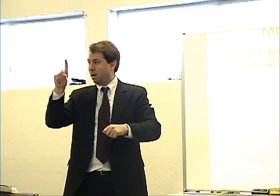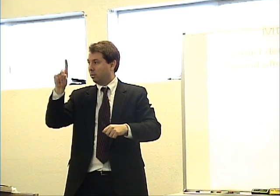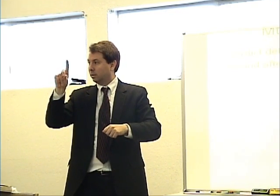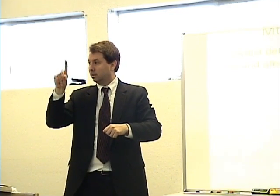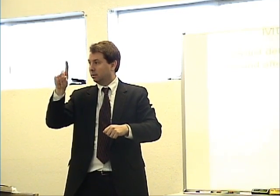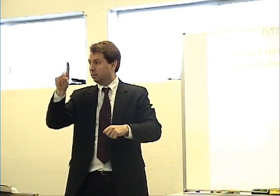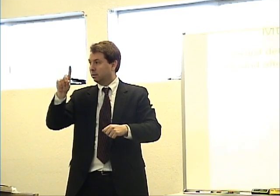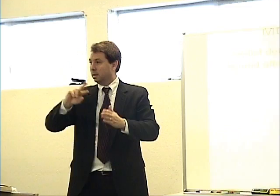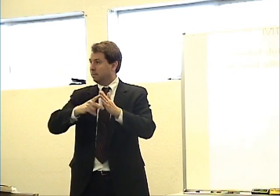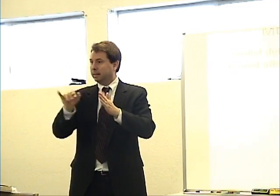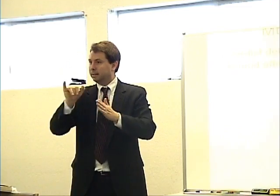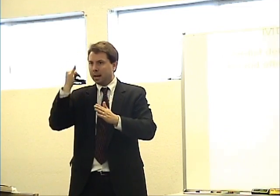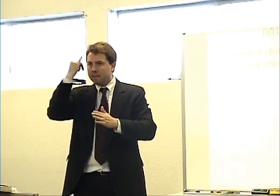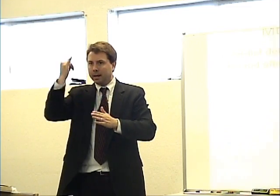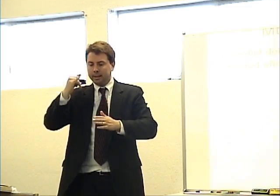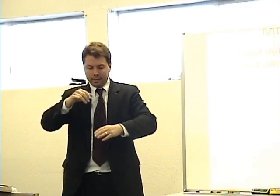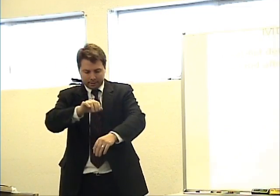bound. It means same ideas.